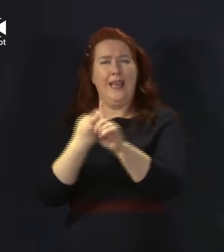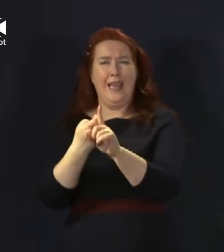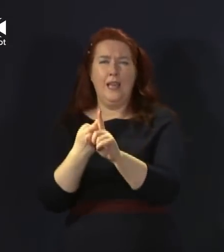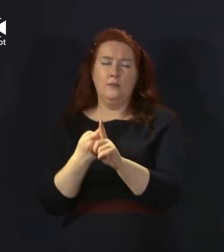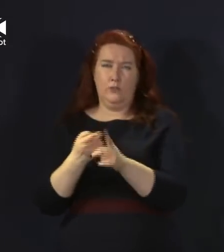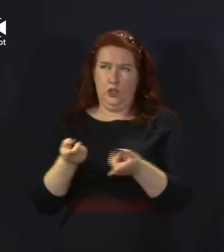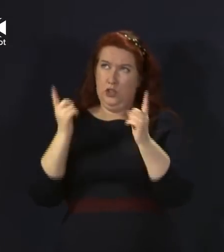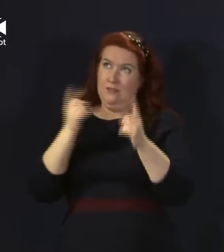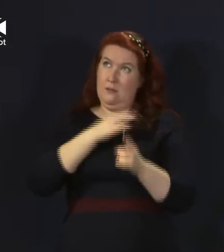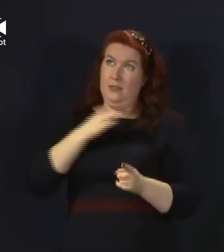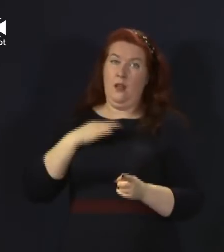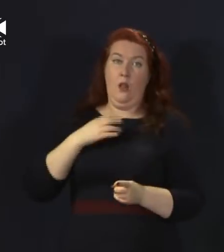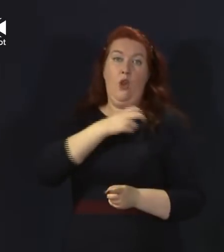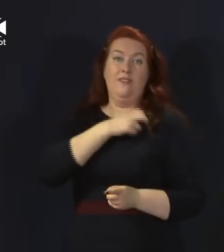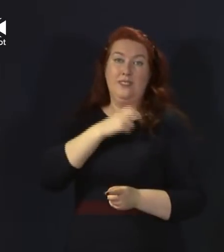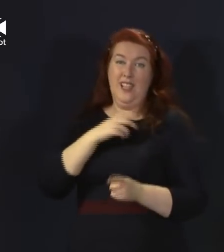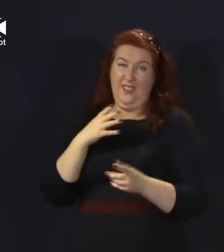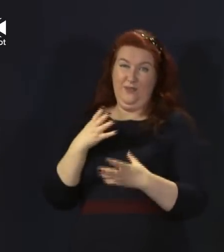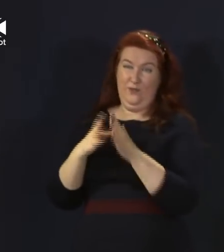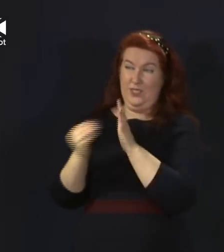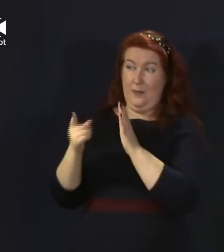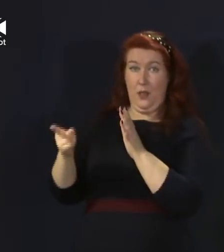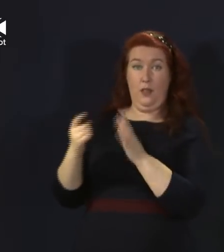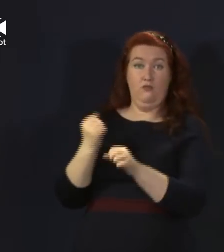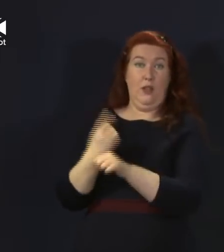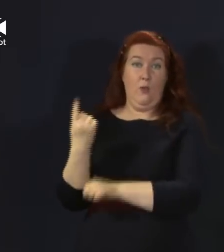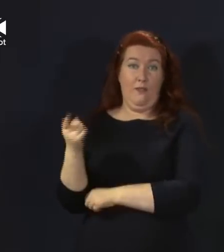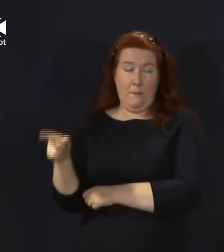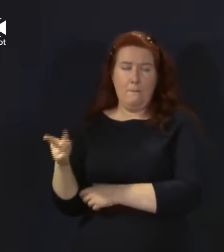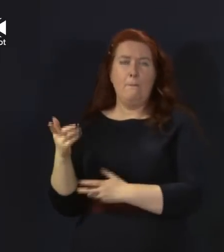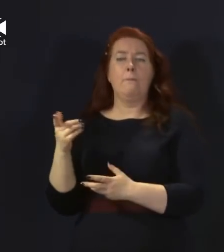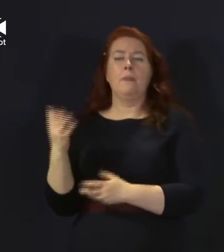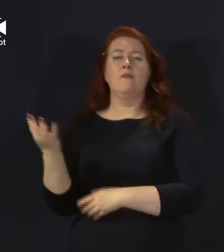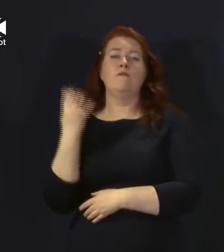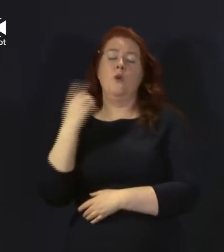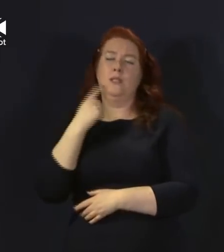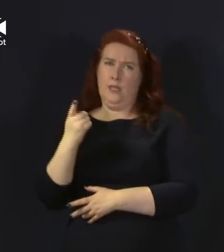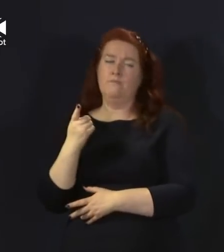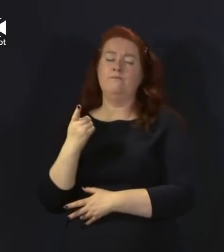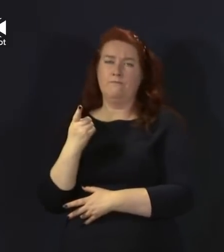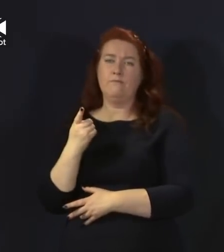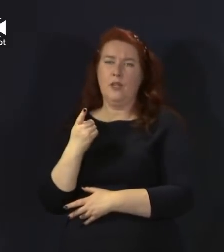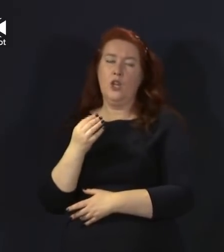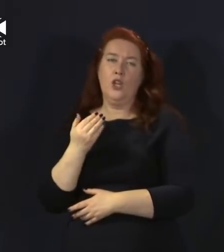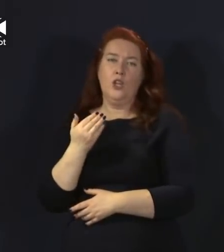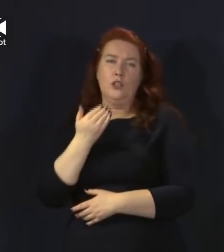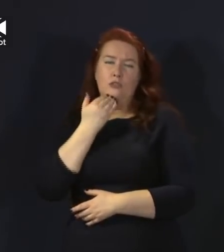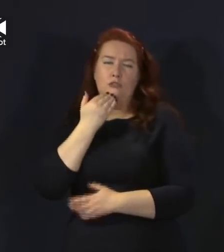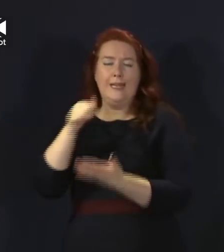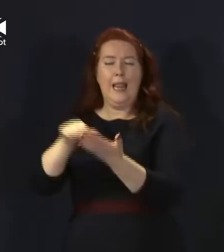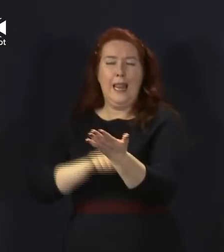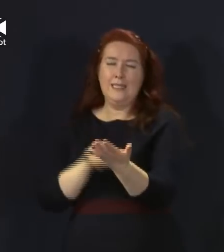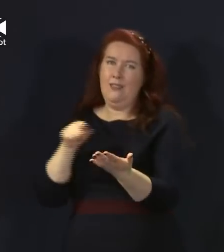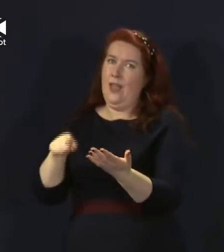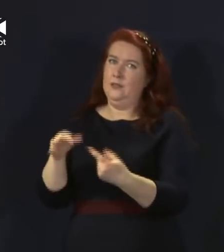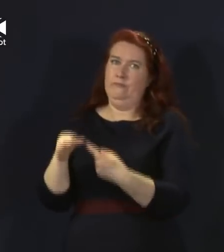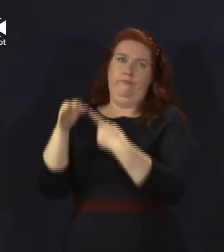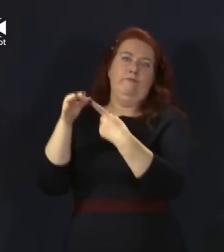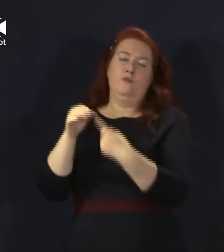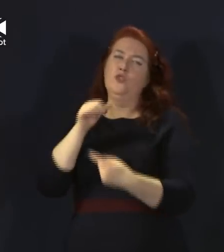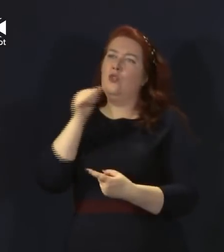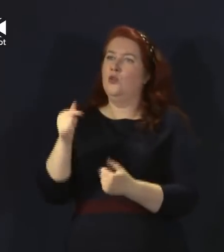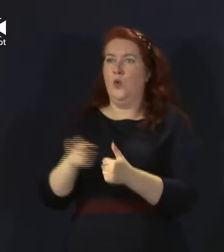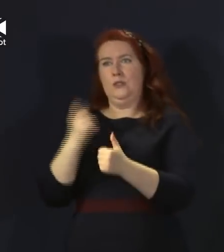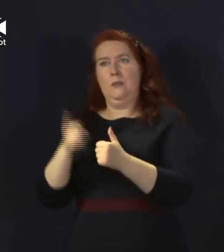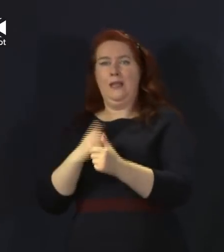will no doubt say more about this later, have indicated that green list status should be the exception, not the rule. And I very much agree with